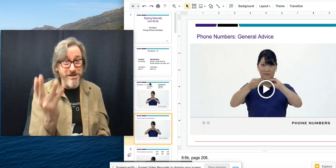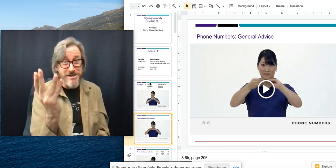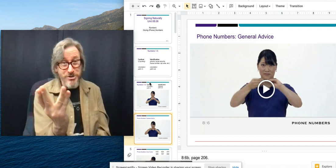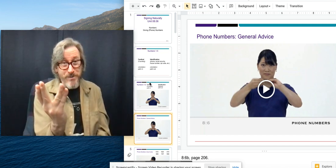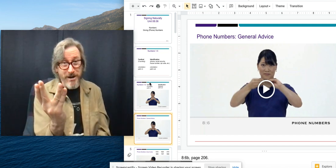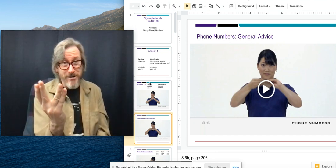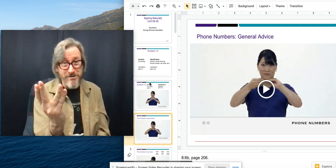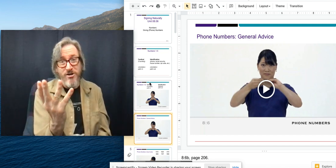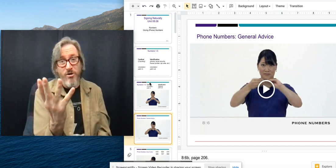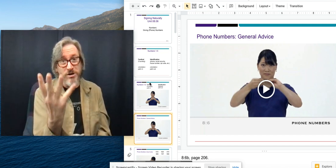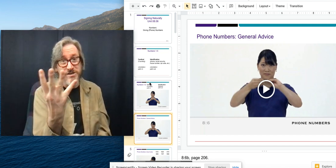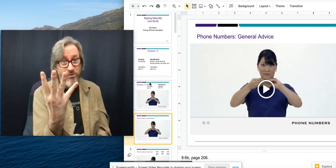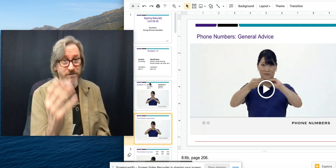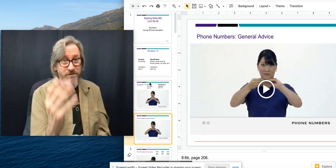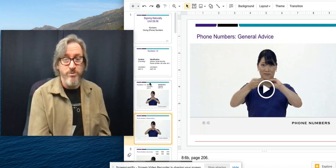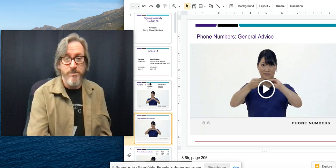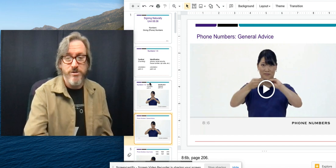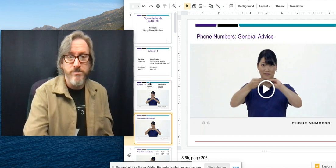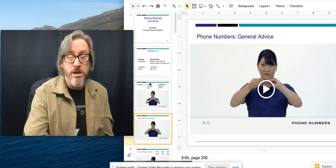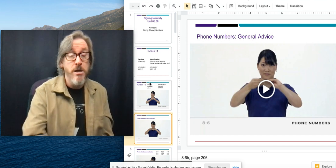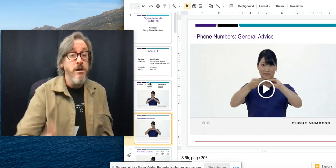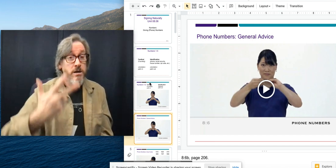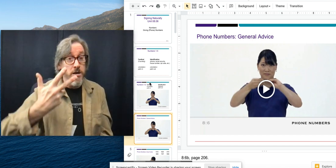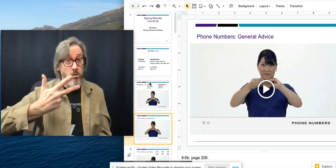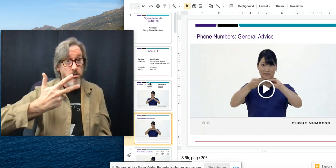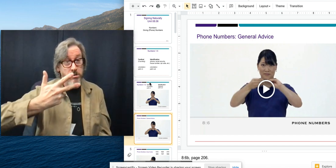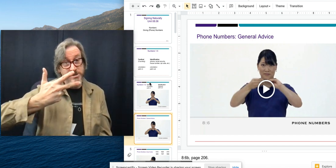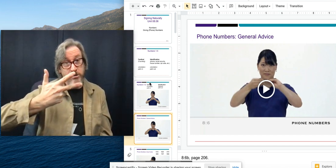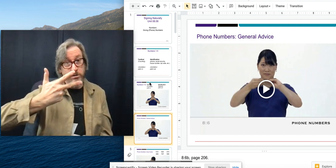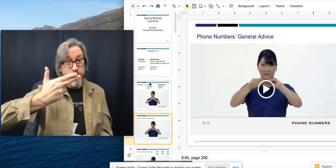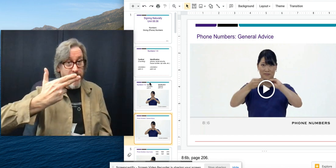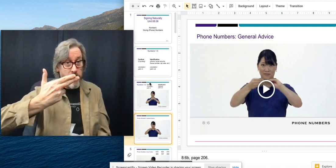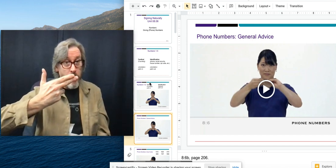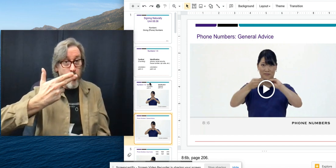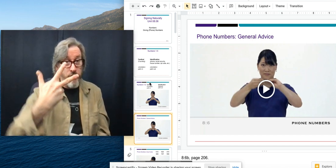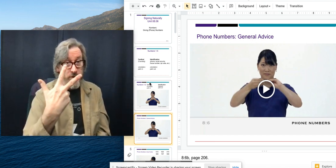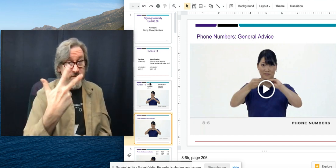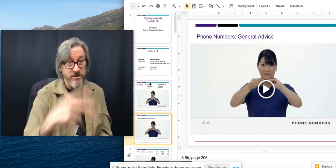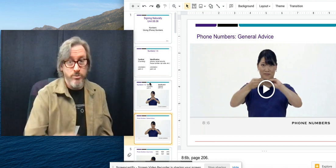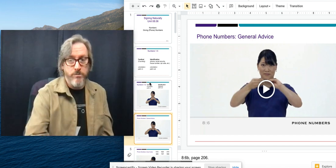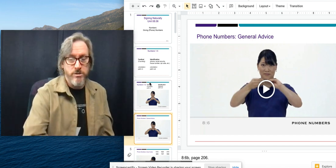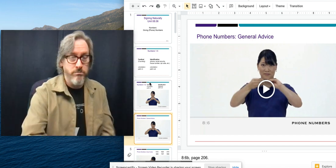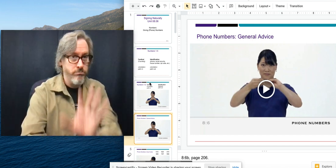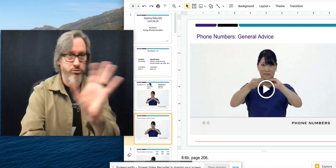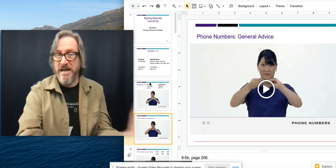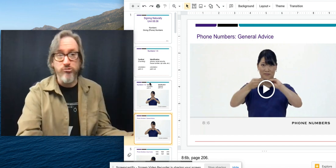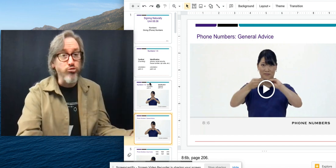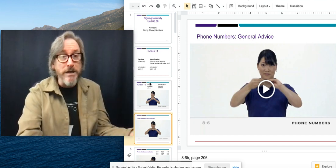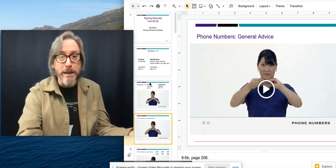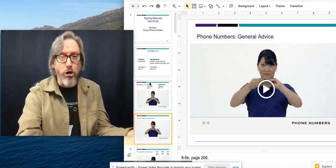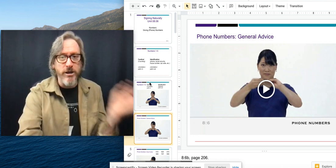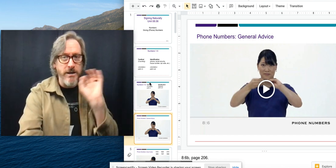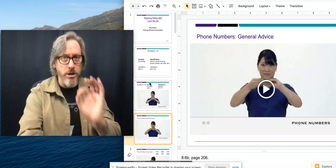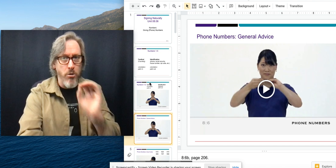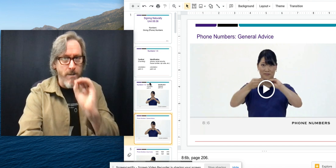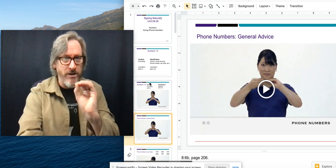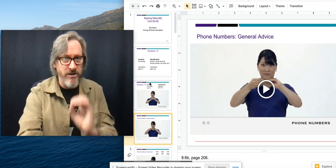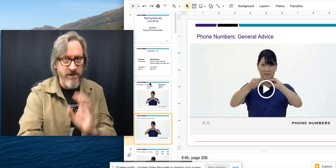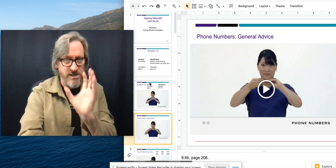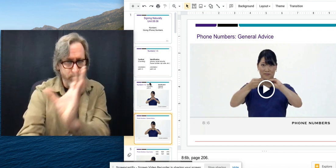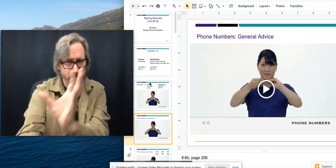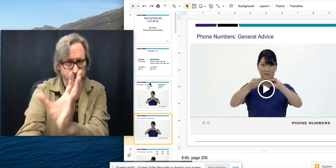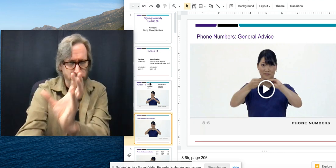general, it's either 2 pairs or it's 4 individual numbers. Single, pair, or 3 individual numbers. That's really all you need to know